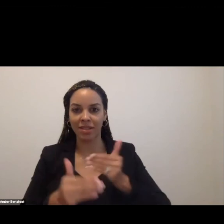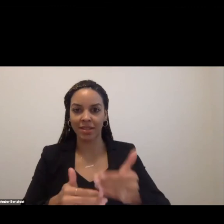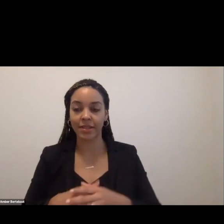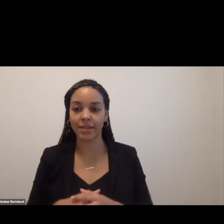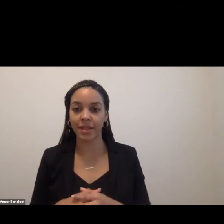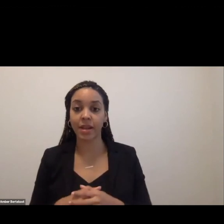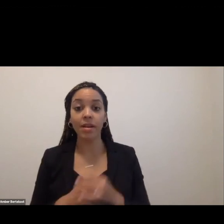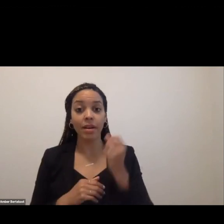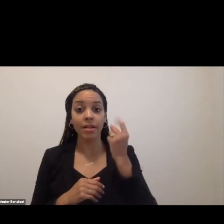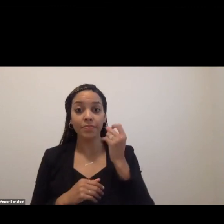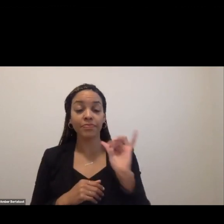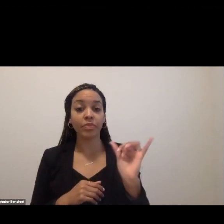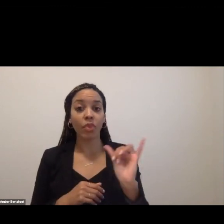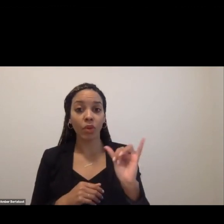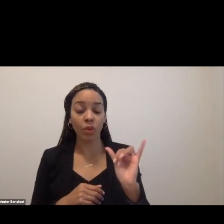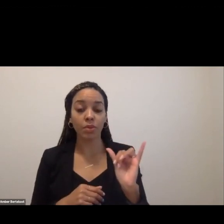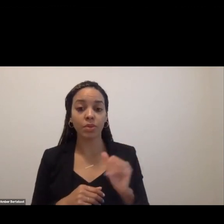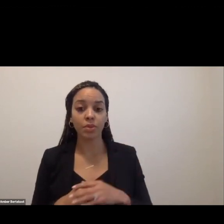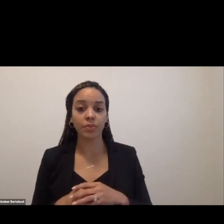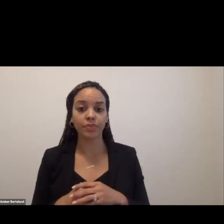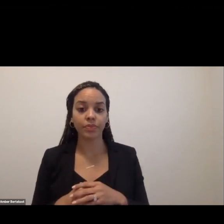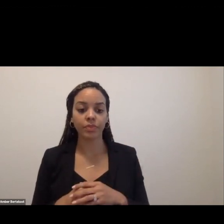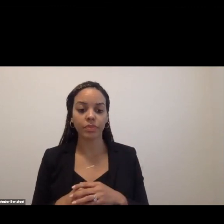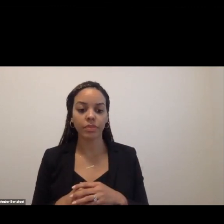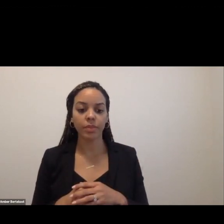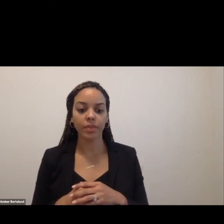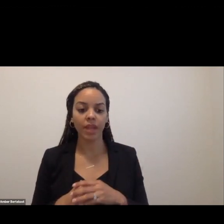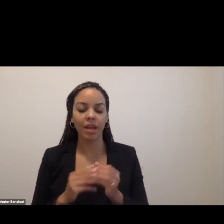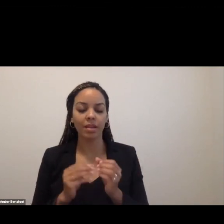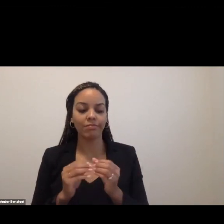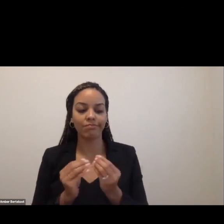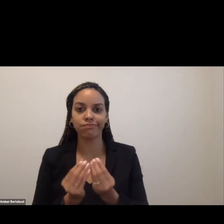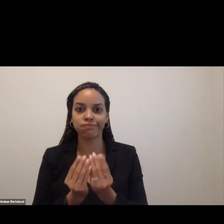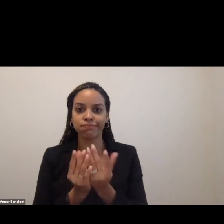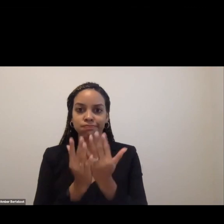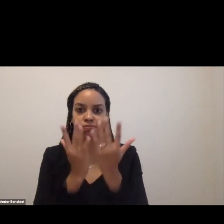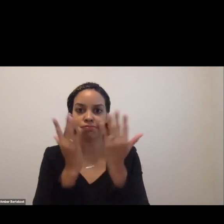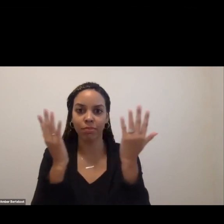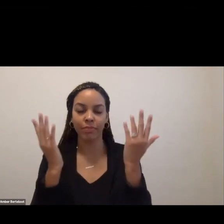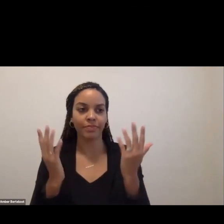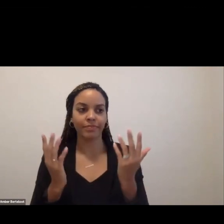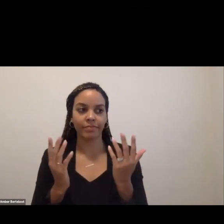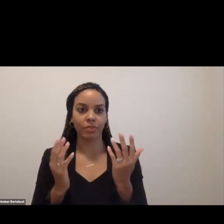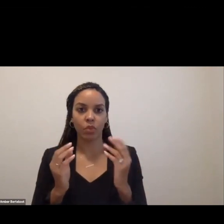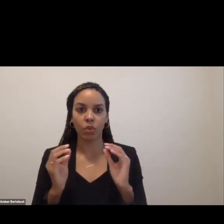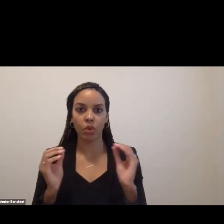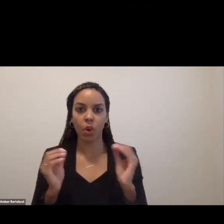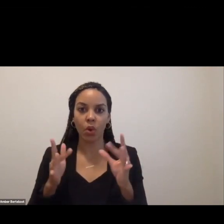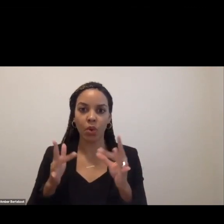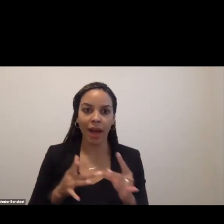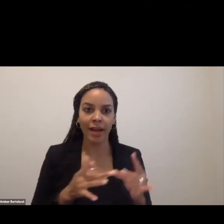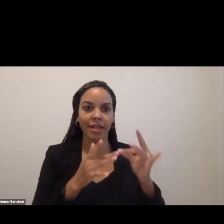Moreover, it also emerged in an unplanned fashion, like a grassroots movement without guidance